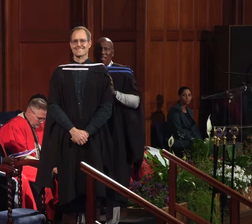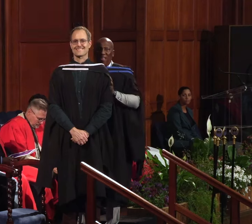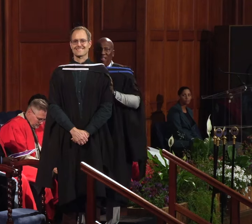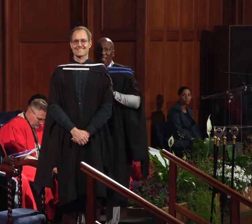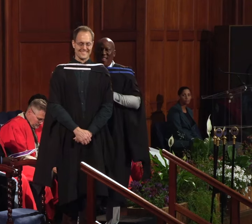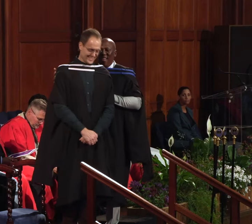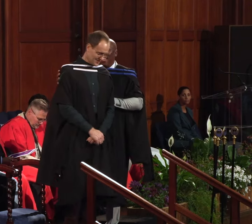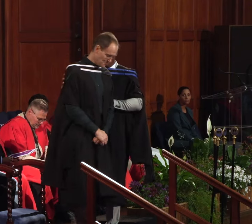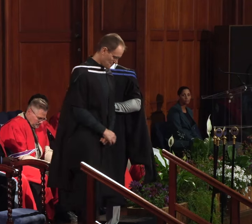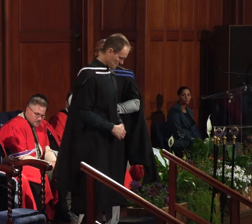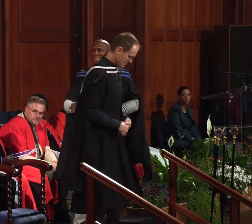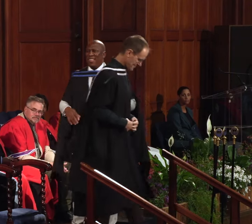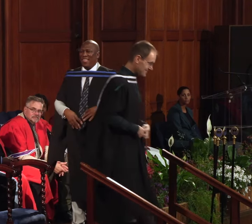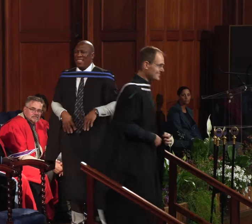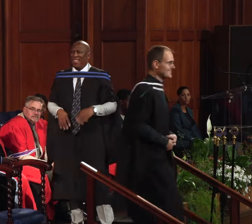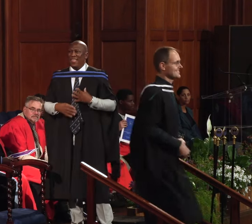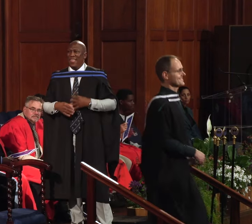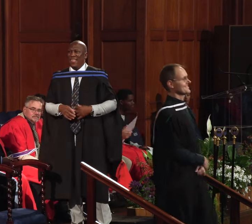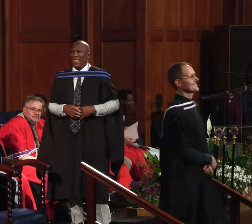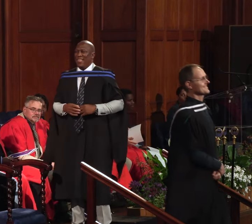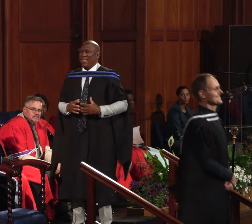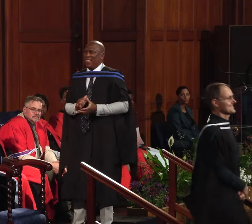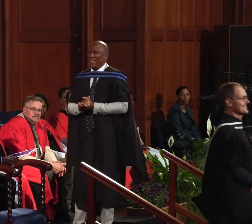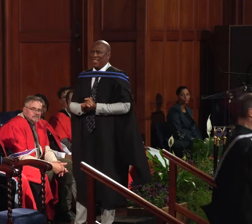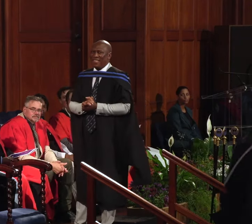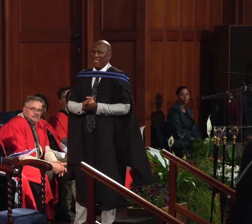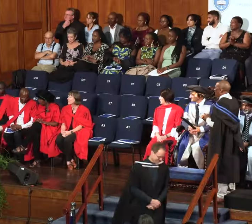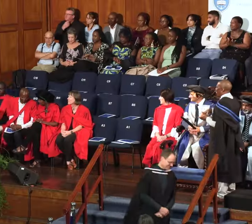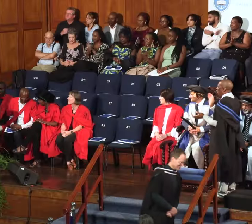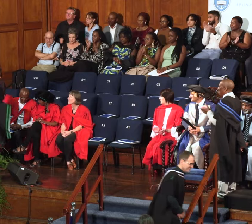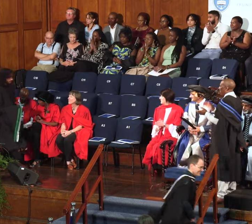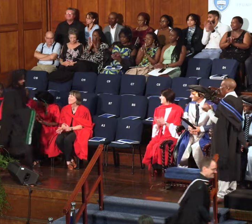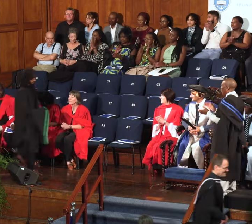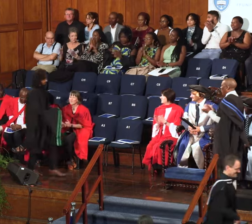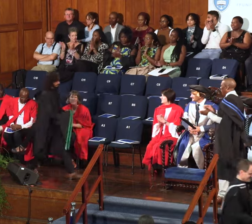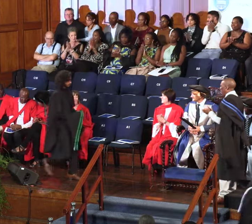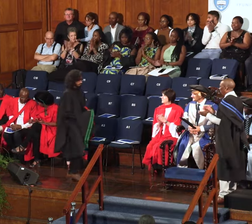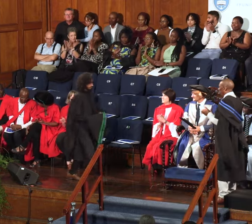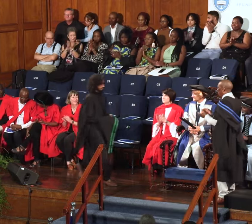For a Bachelor of Architectural Studies, Honors, Kaushal Ponchu.